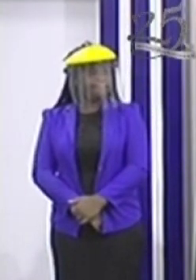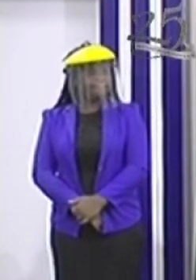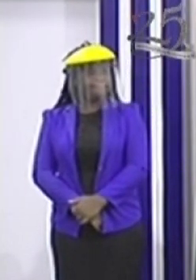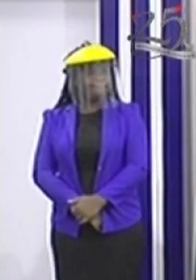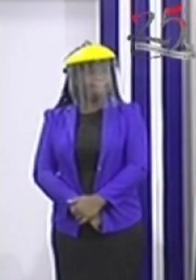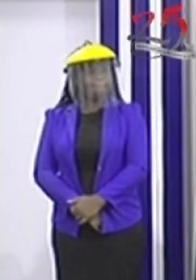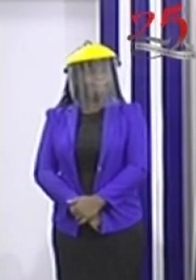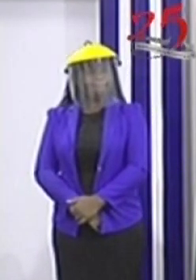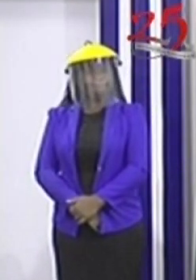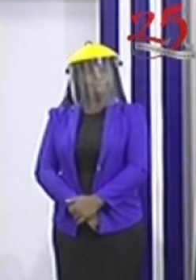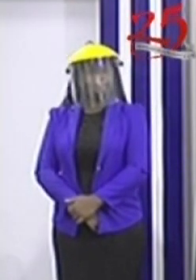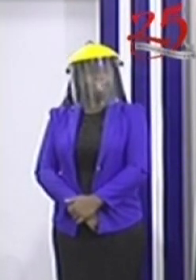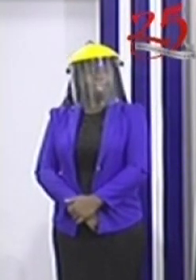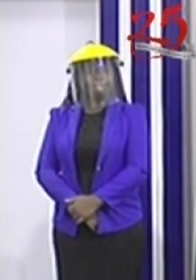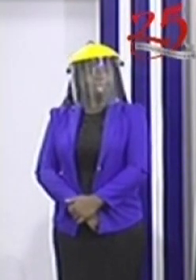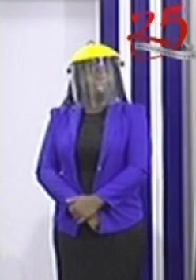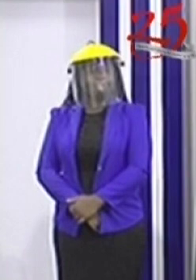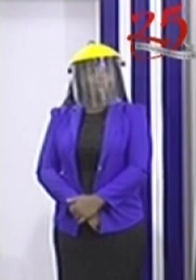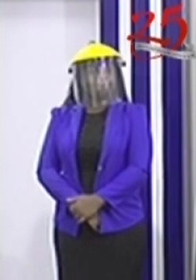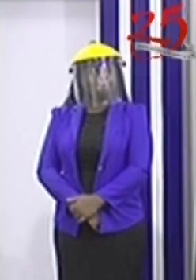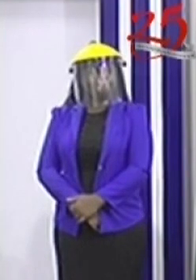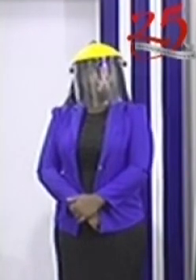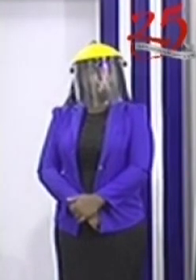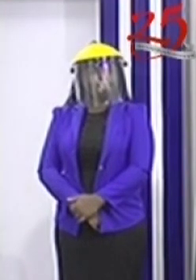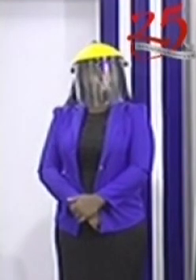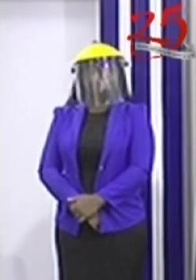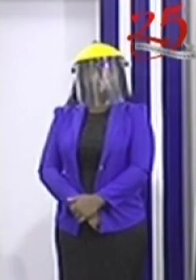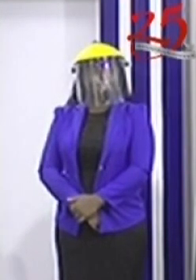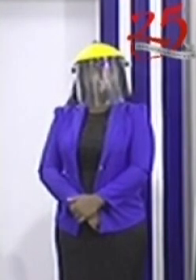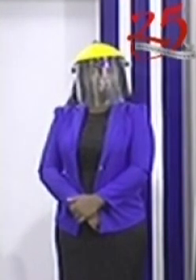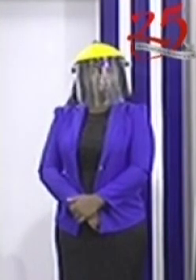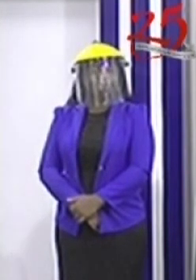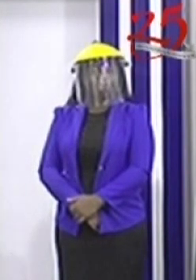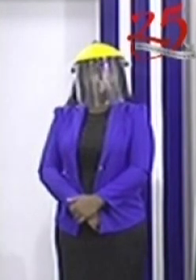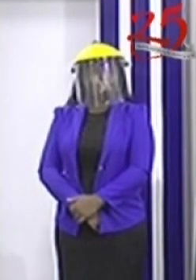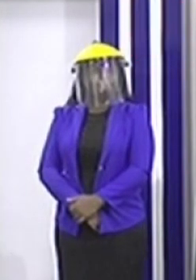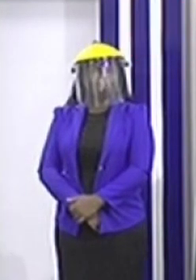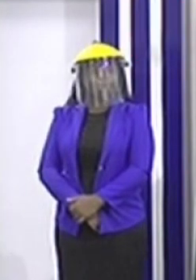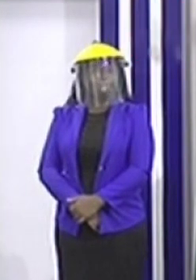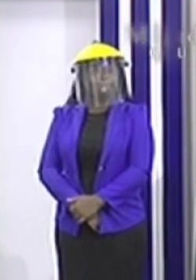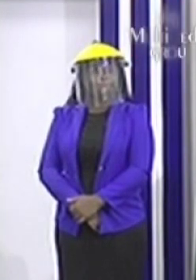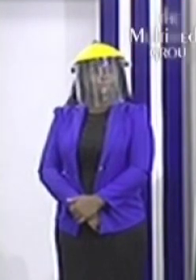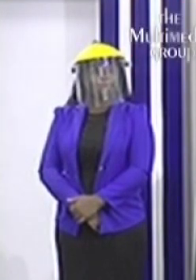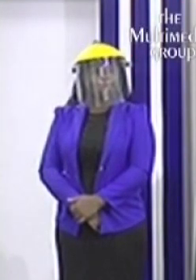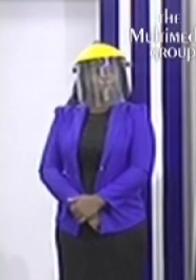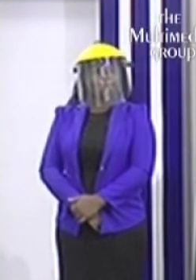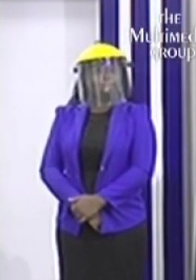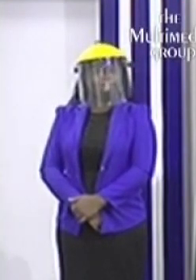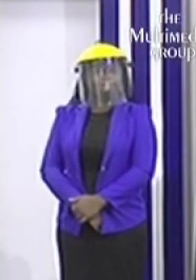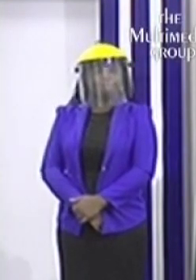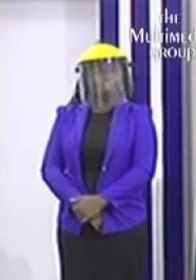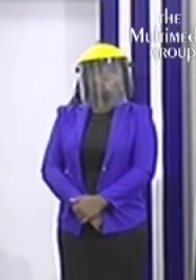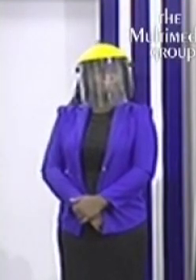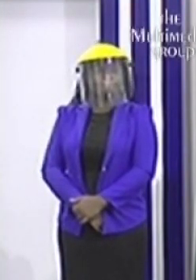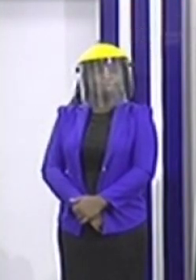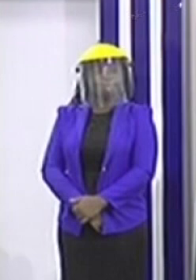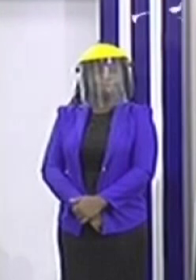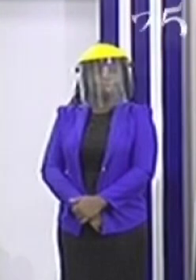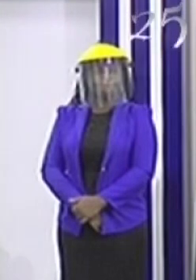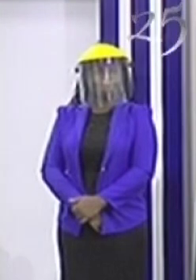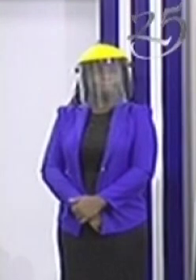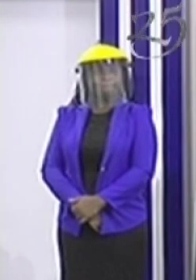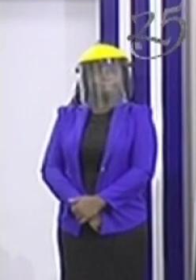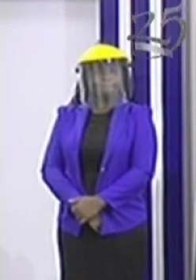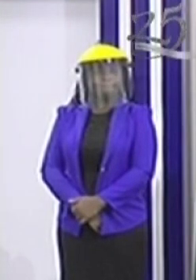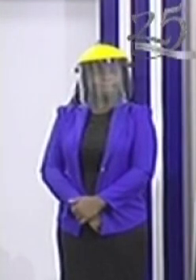Doctor did mention that we are still going on with contact tracing across the country. I'd like to find out